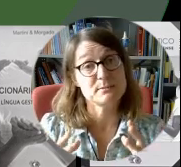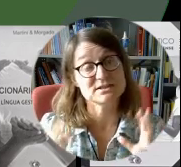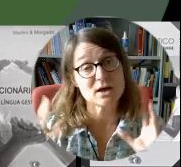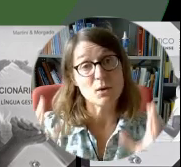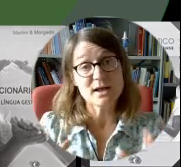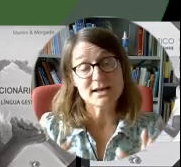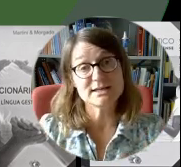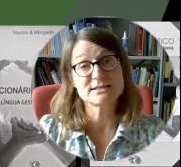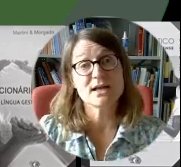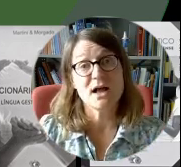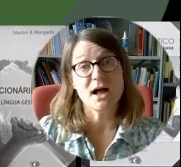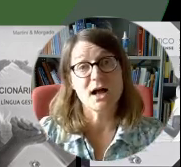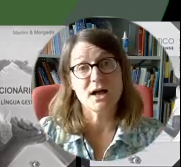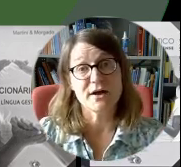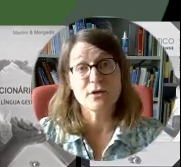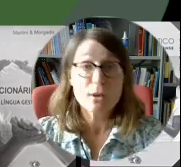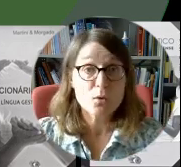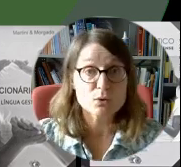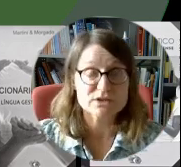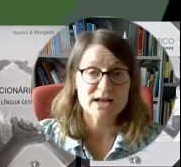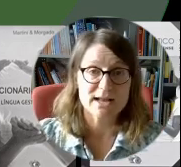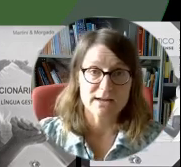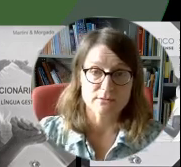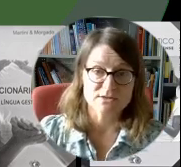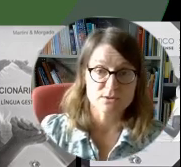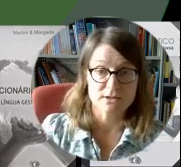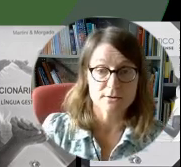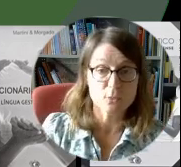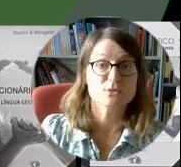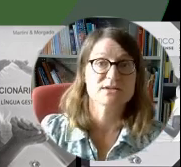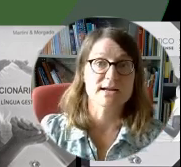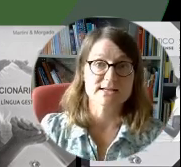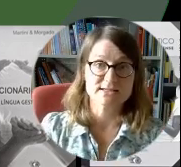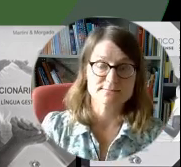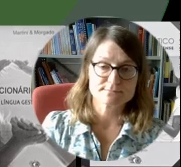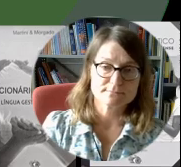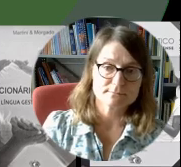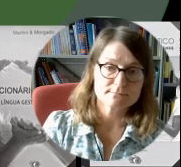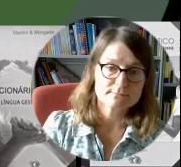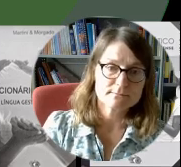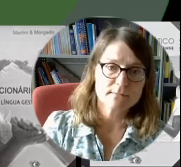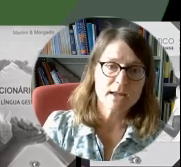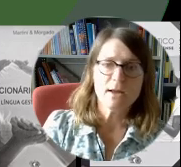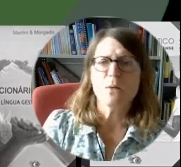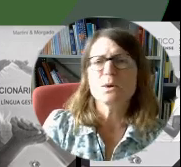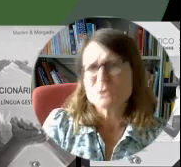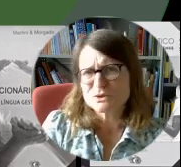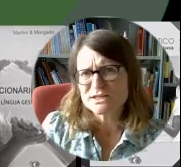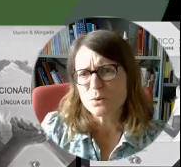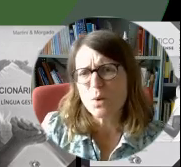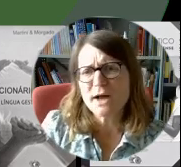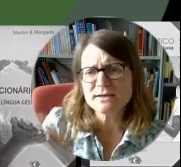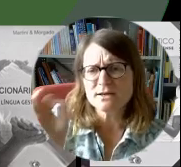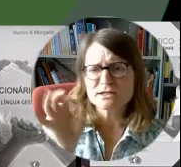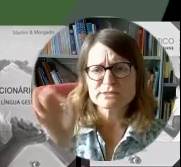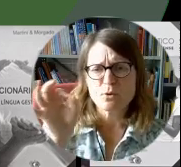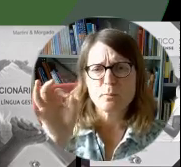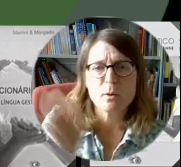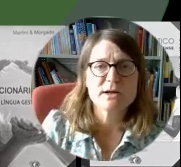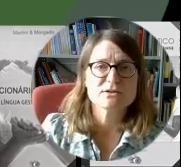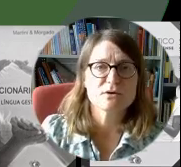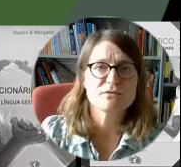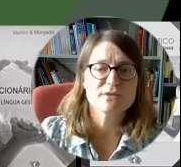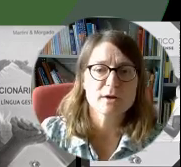of Guinea-Bissau is the local sign language with local signs. We also see one